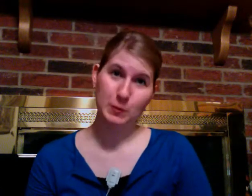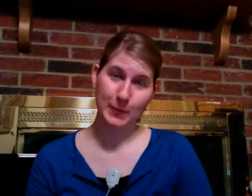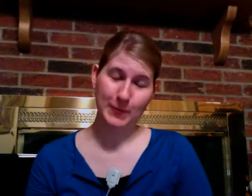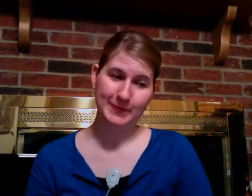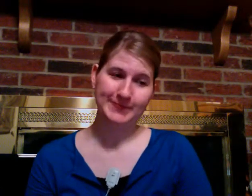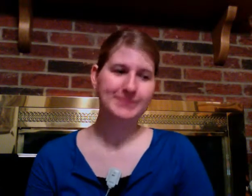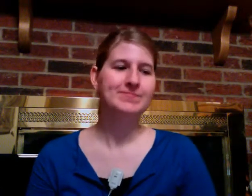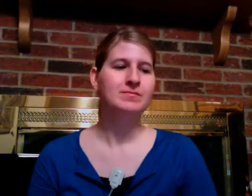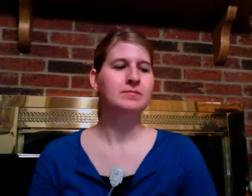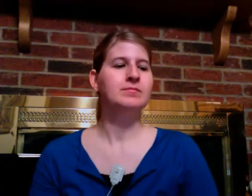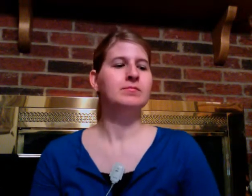pupil.